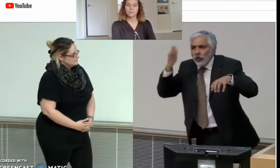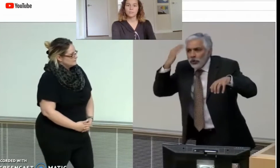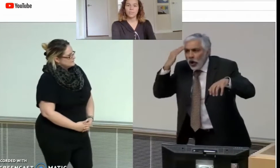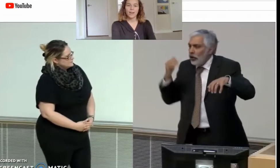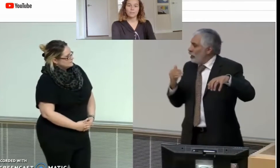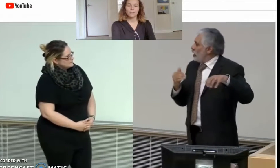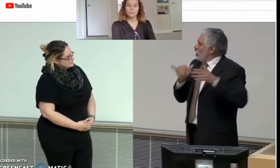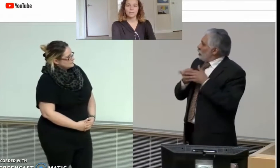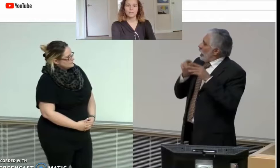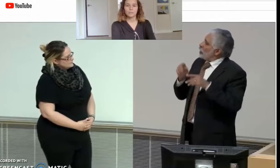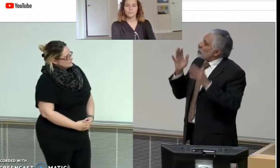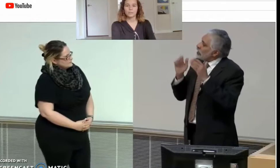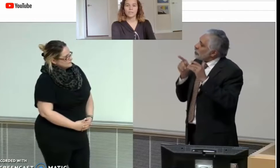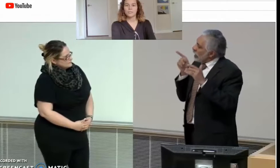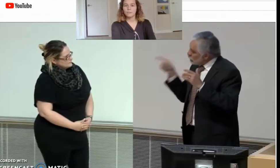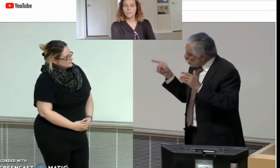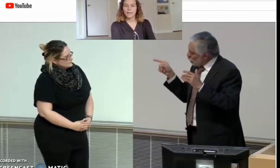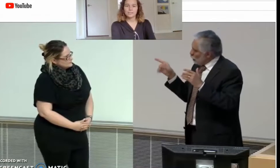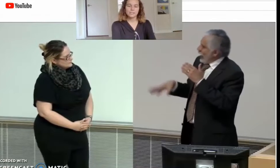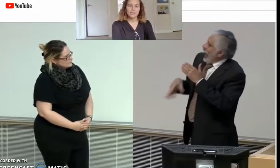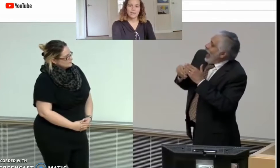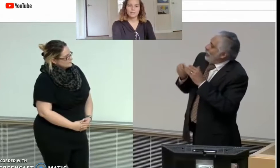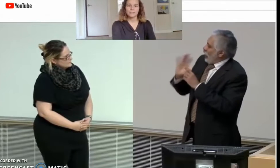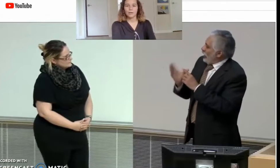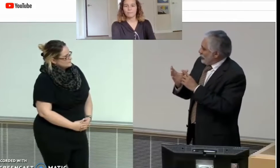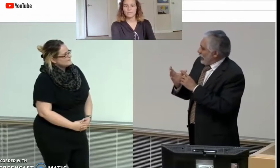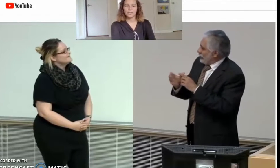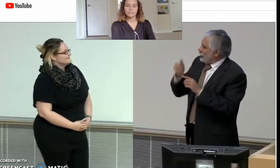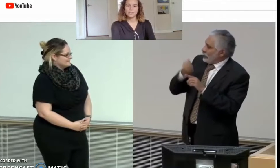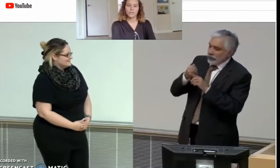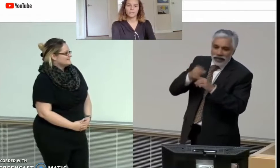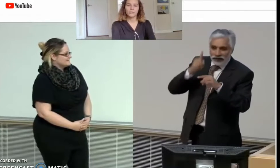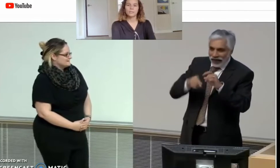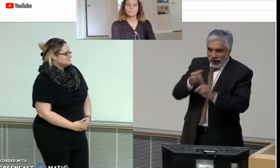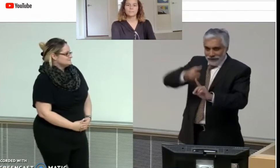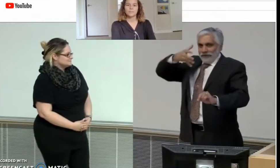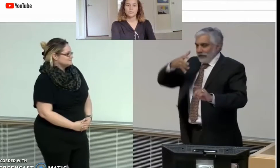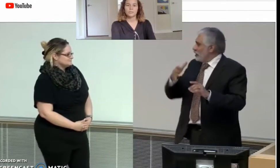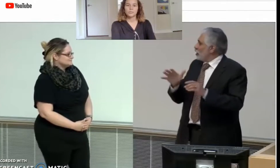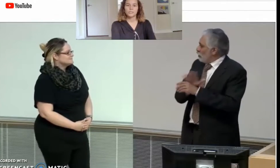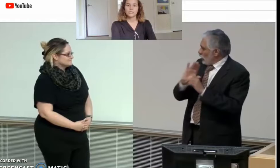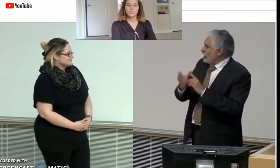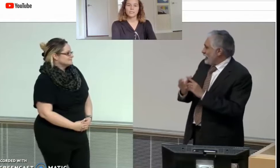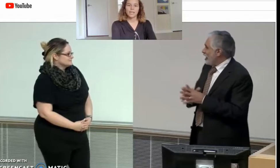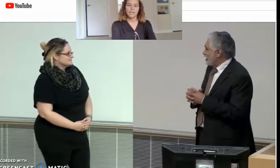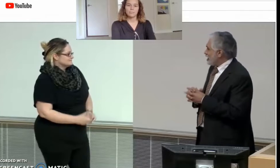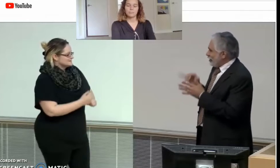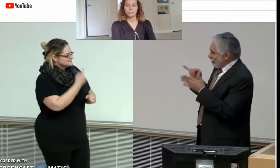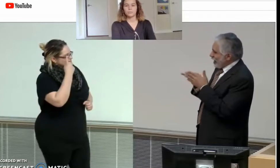You know that how the culture of, that house next to that house where everybody knows each other. The culture can't be